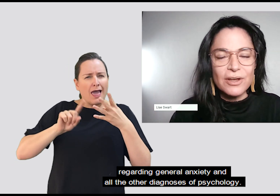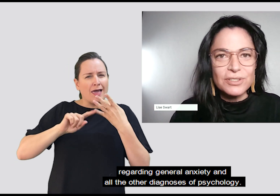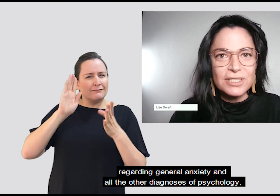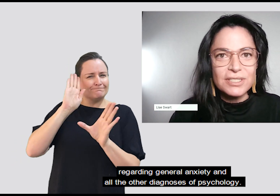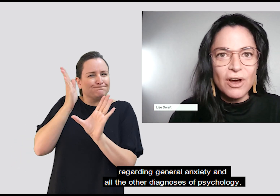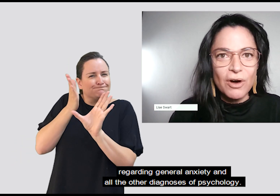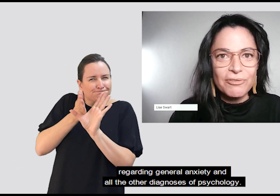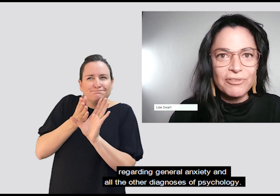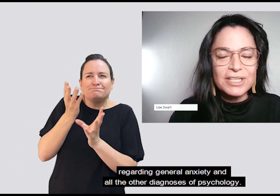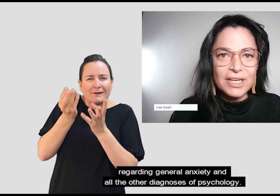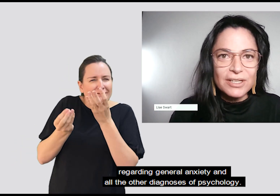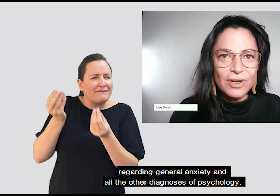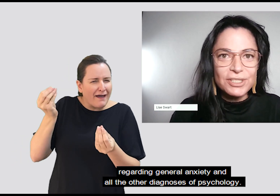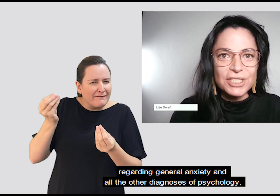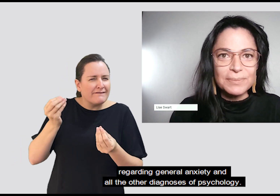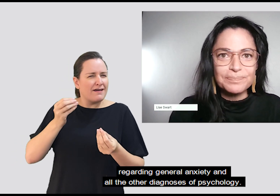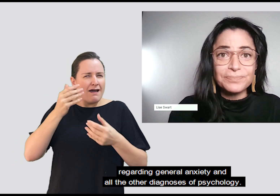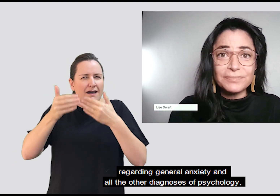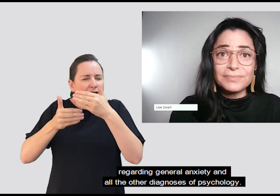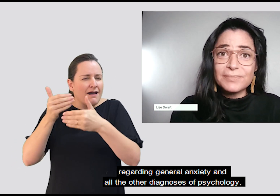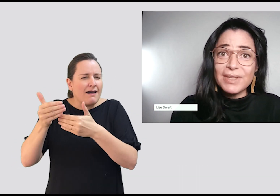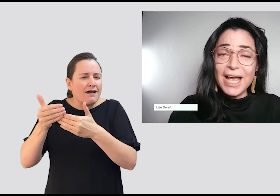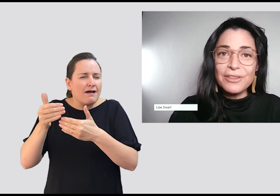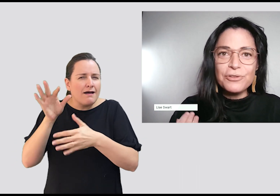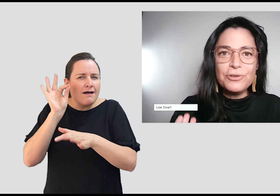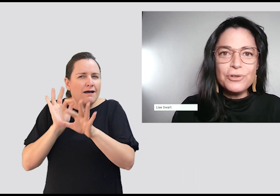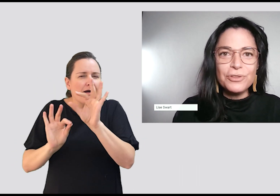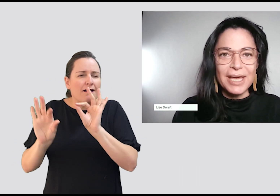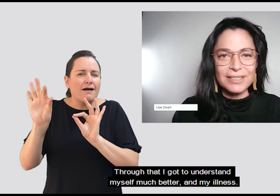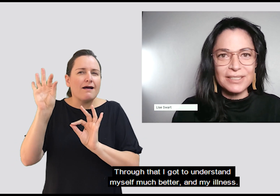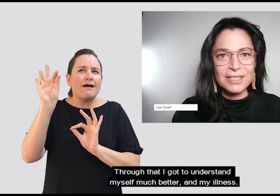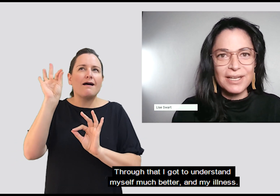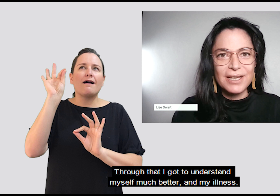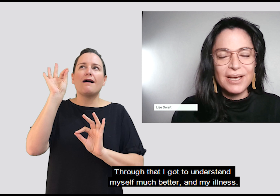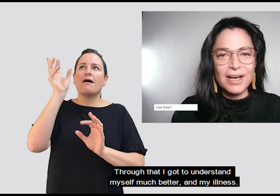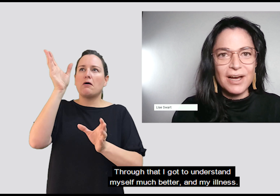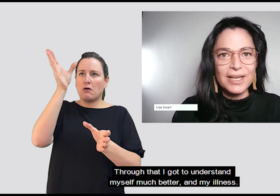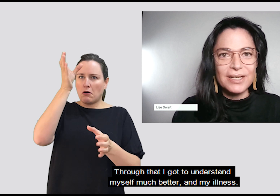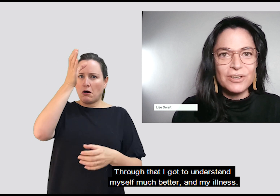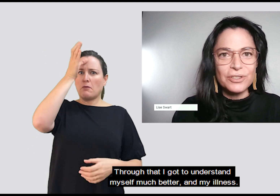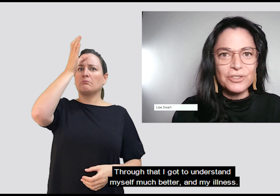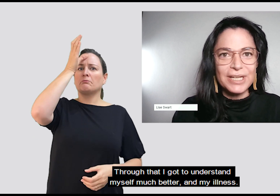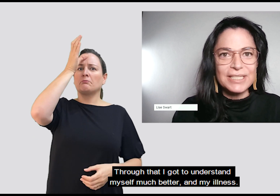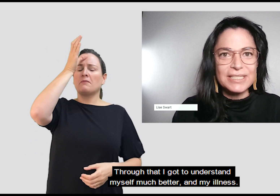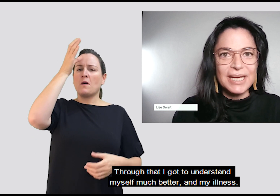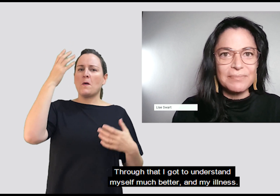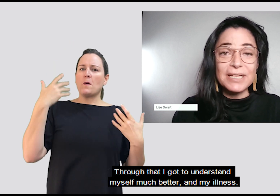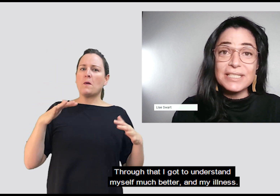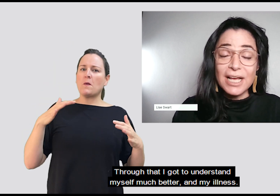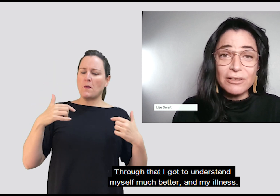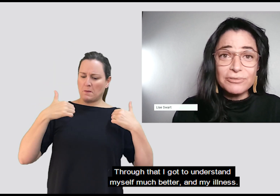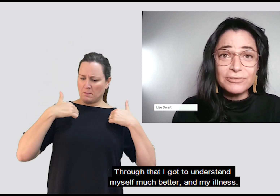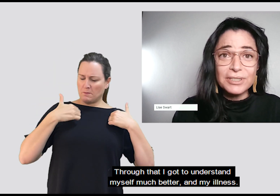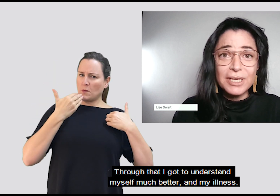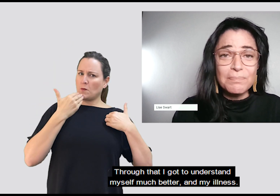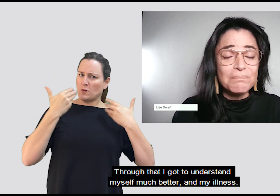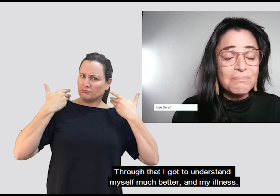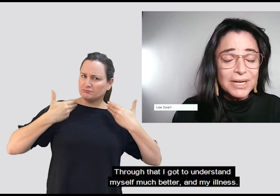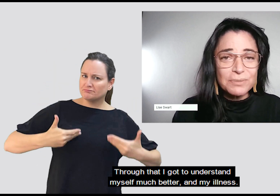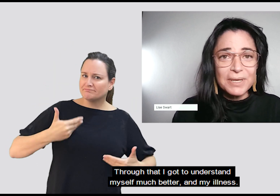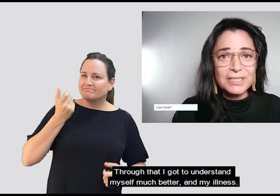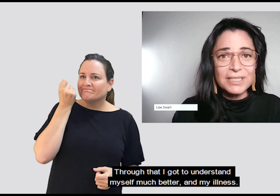the other diagnoses of psychology. And through that, I got to understand